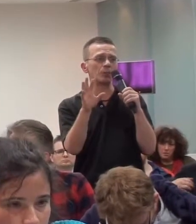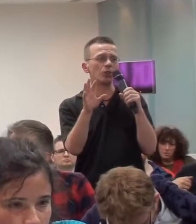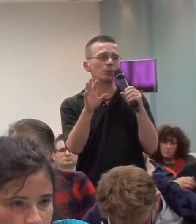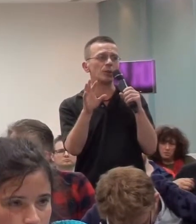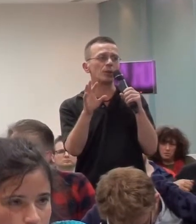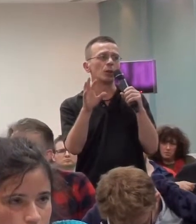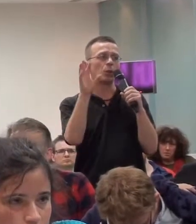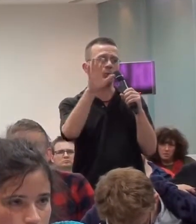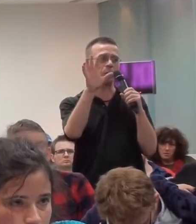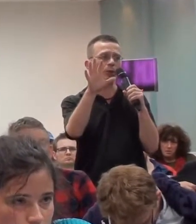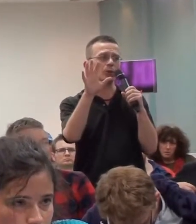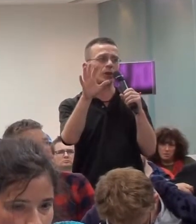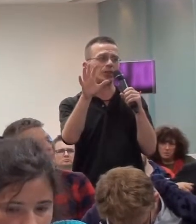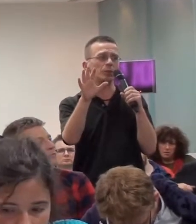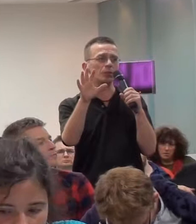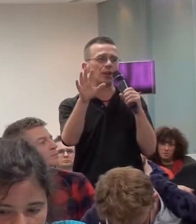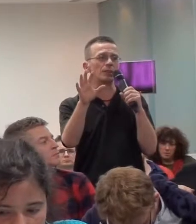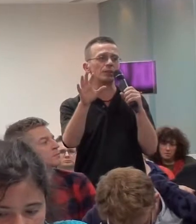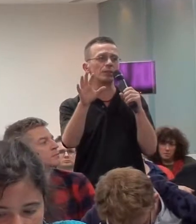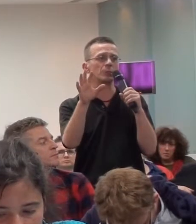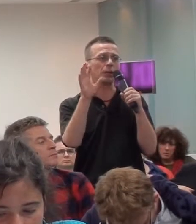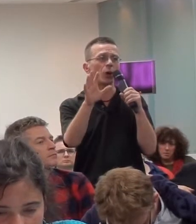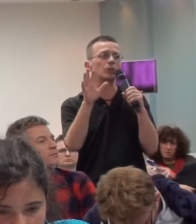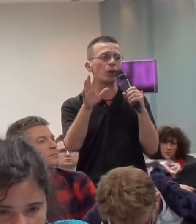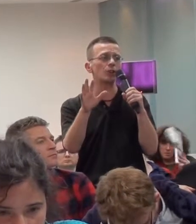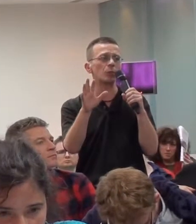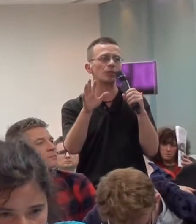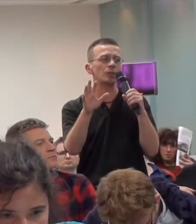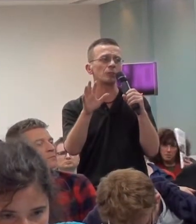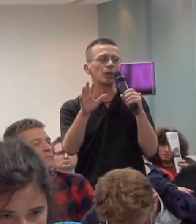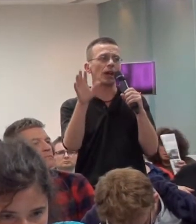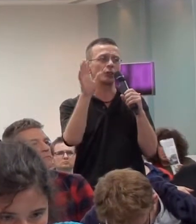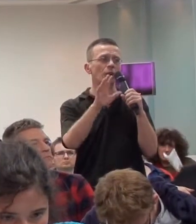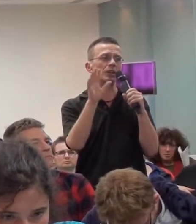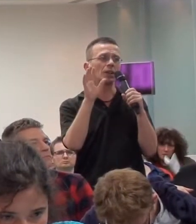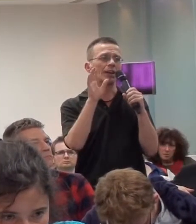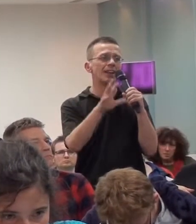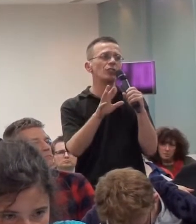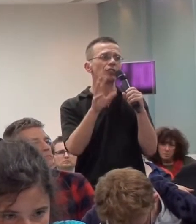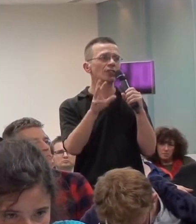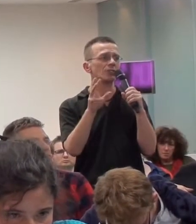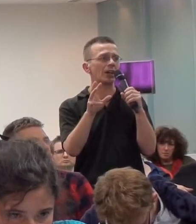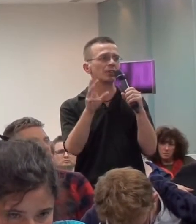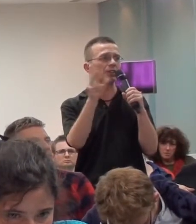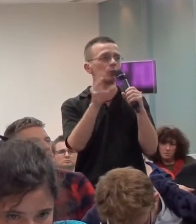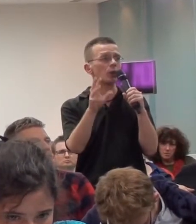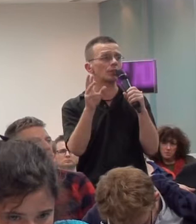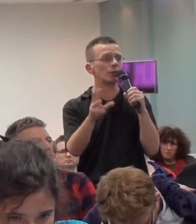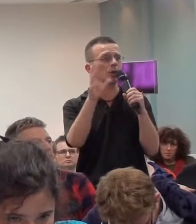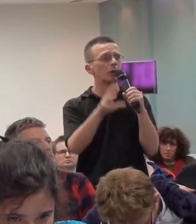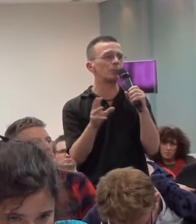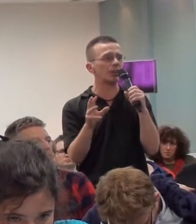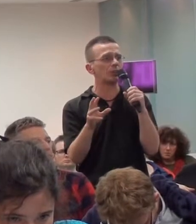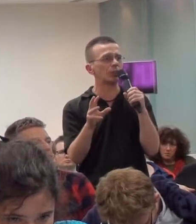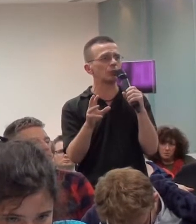disability movement with people who are disabled veterans and make common cause with them and drawing attention to the fact that these wars